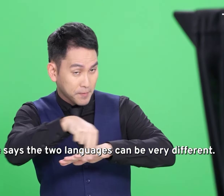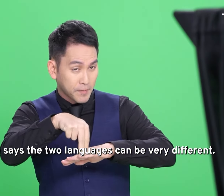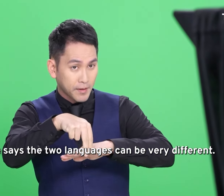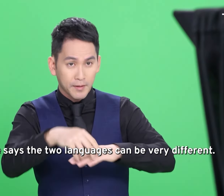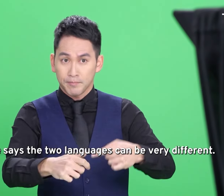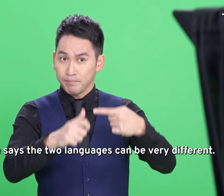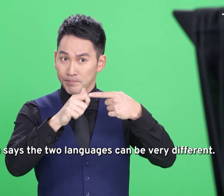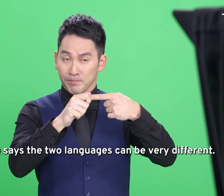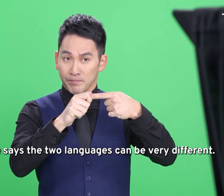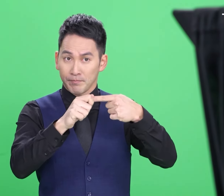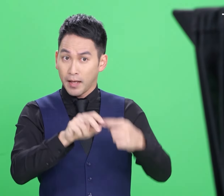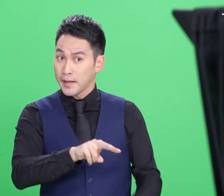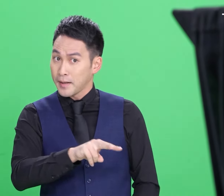very different.